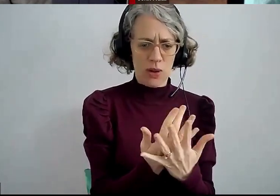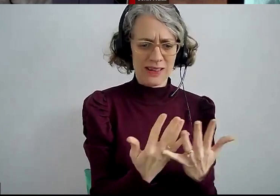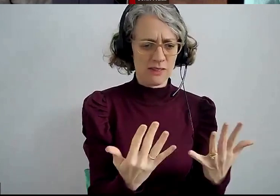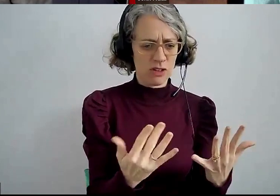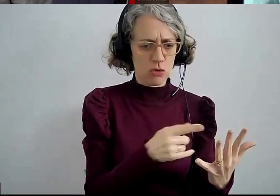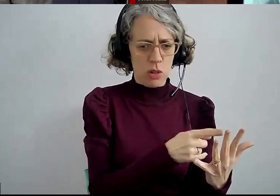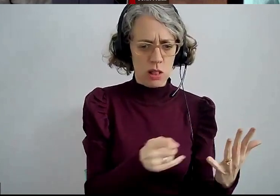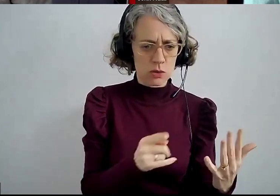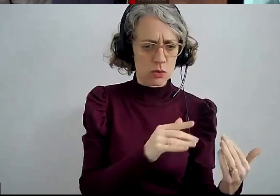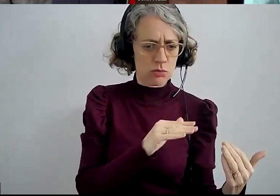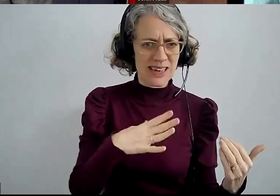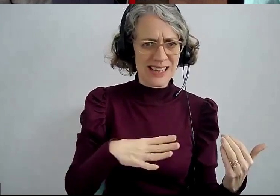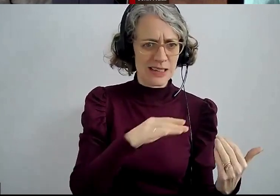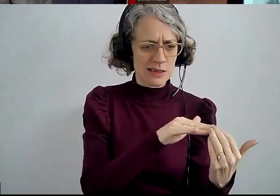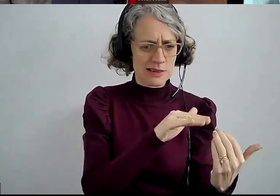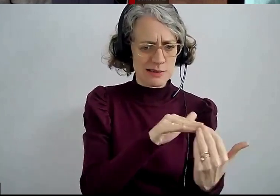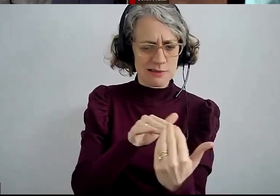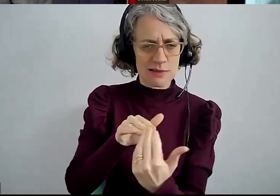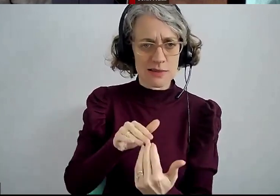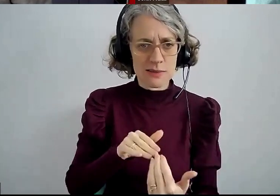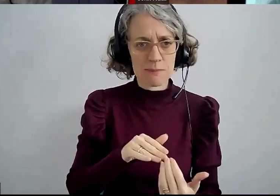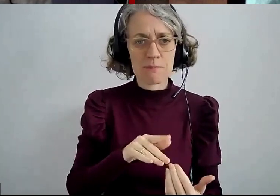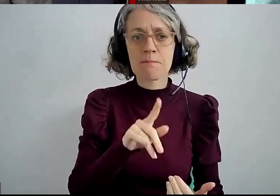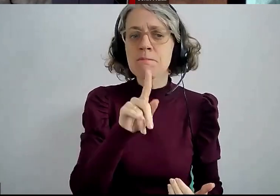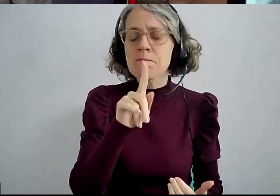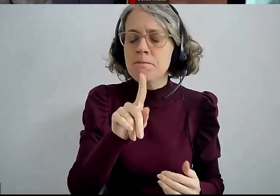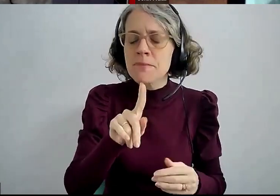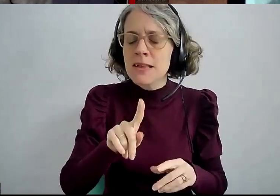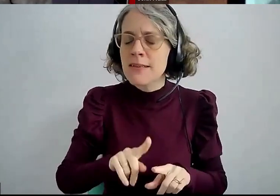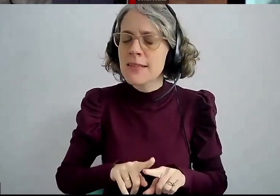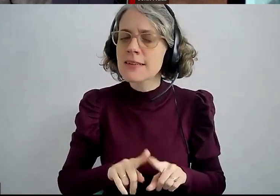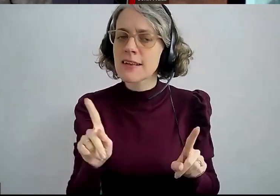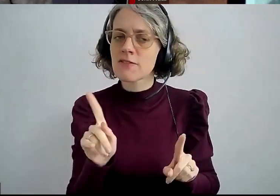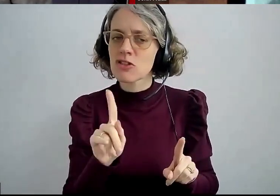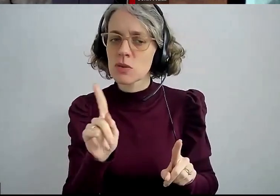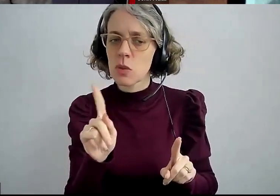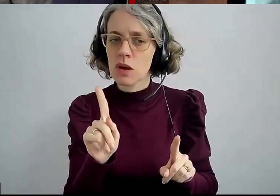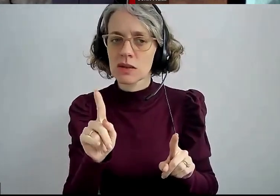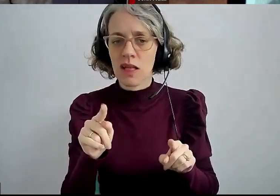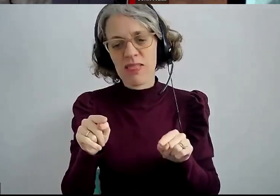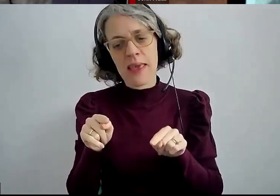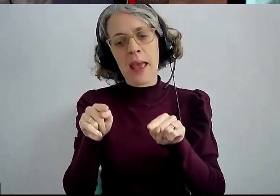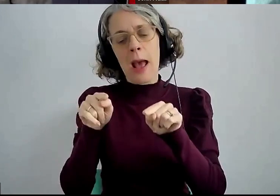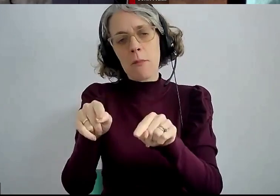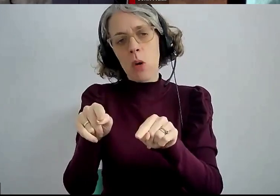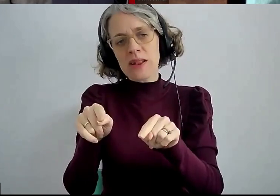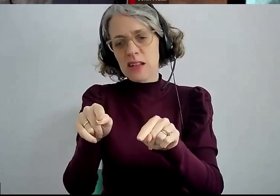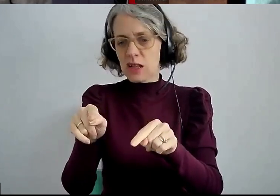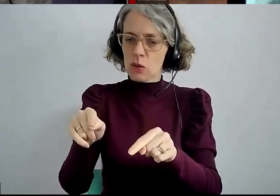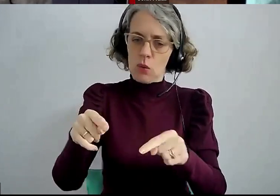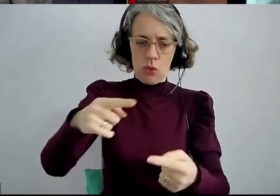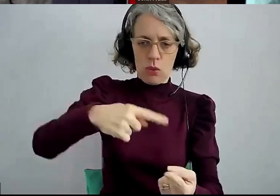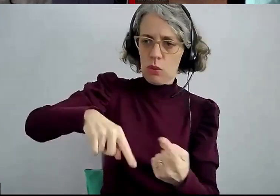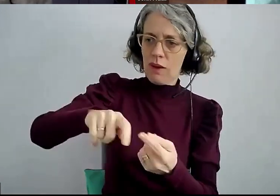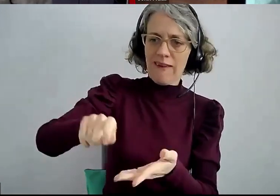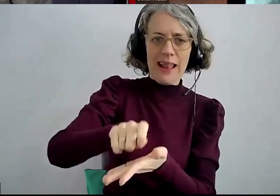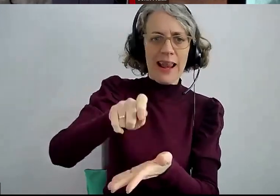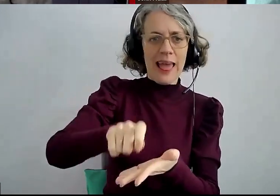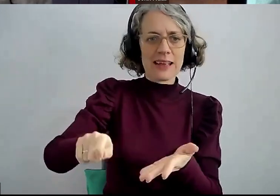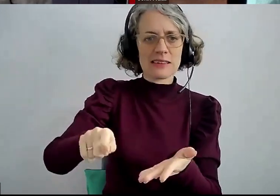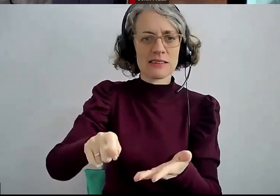needs. What the difference is that the appointed or elected leader is